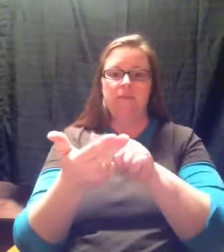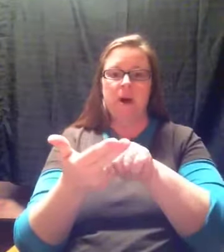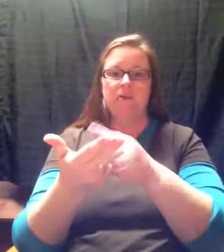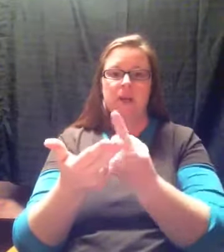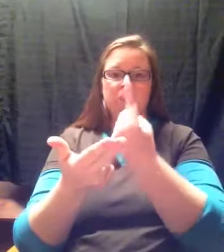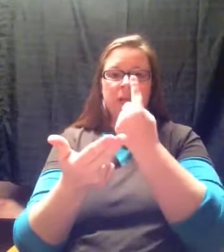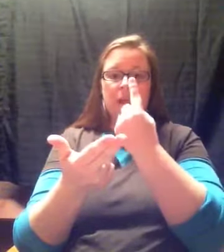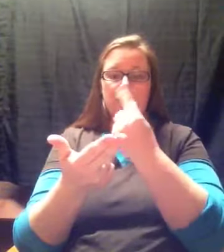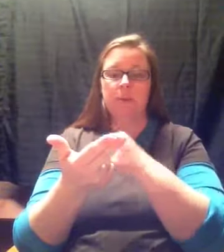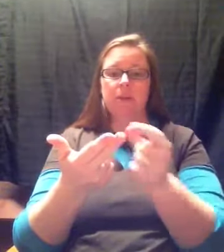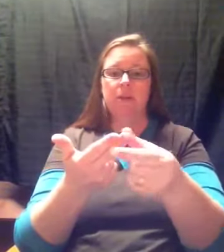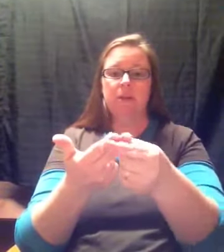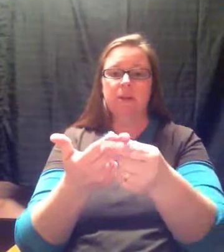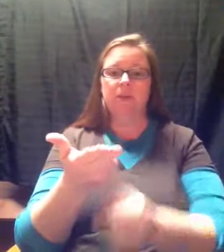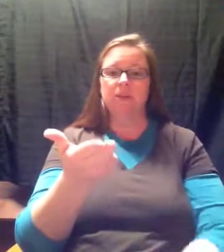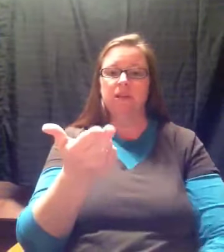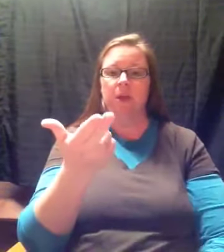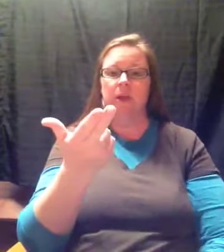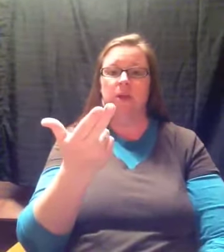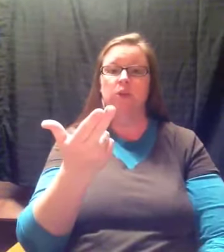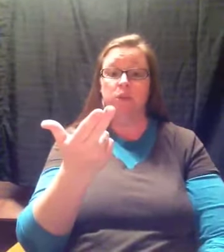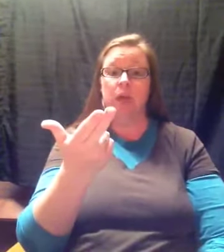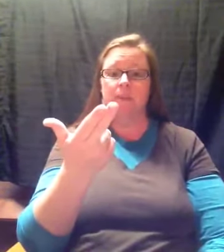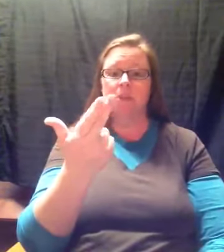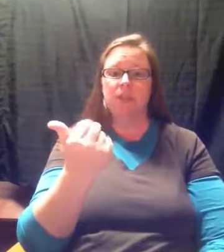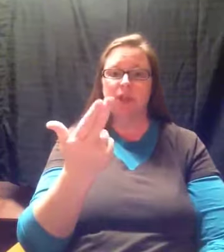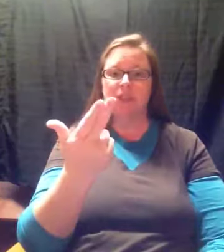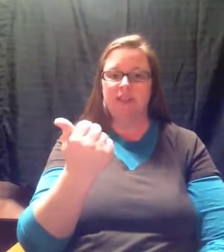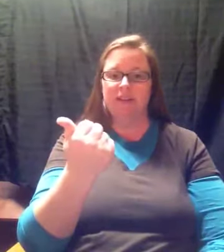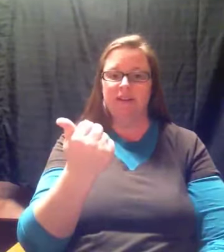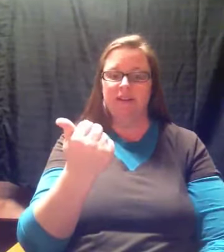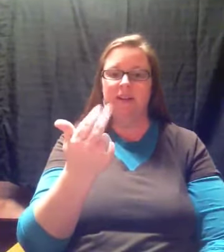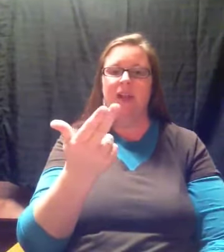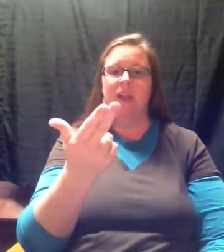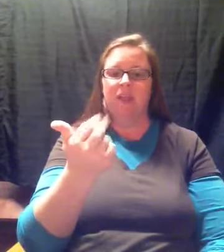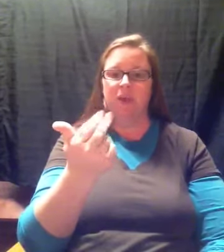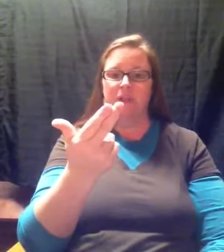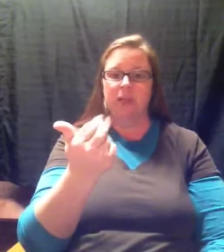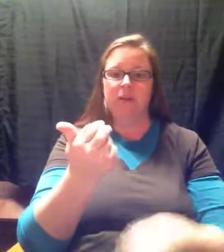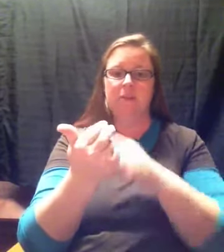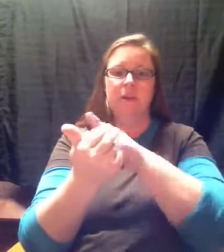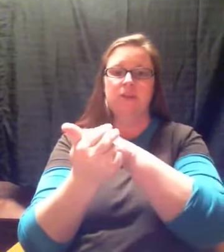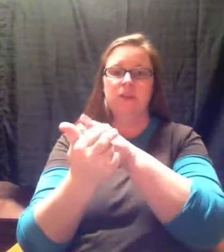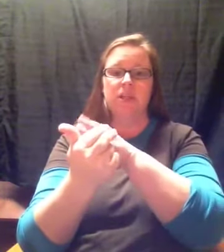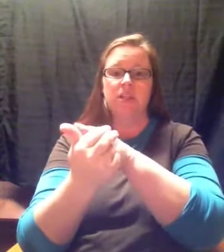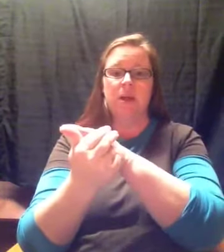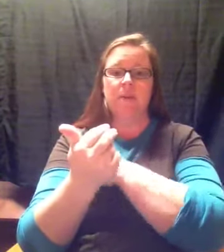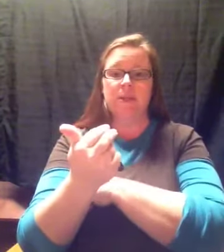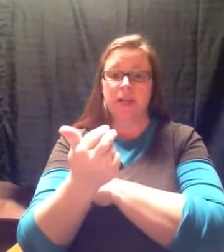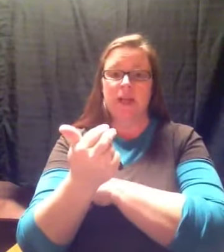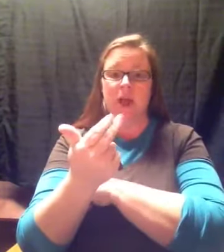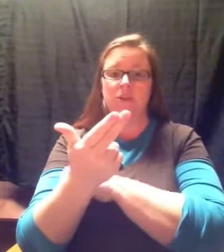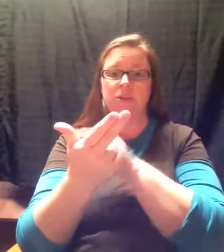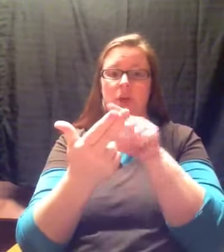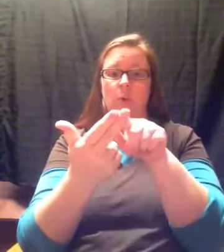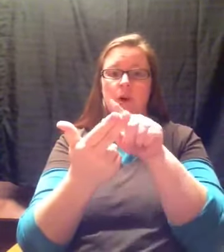palm facing up, these fingers go in 2 times. 13. 13. Make sure this thumb is sticking out. So you got 1,